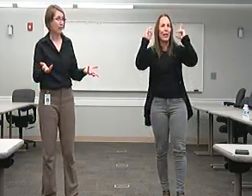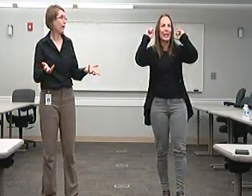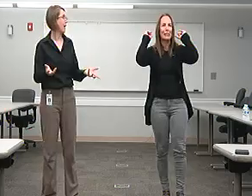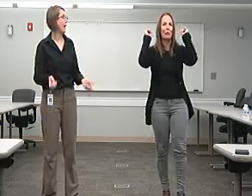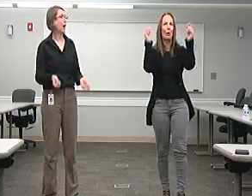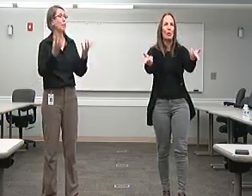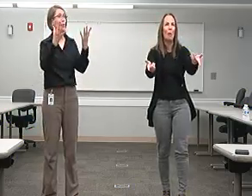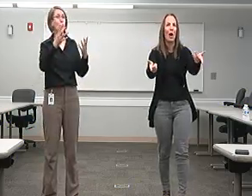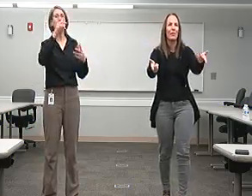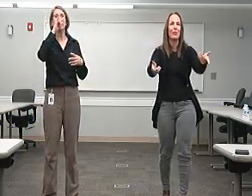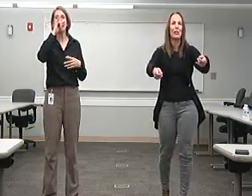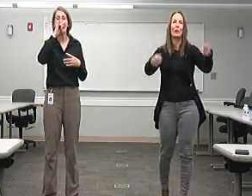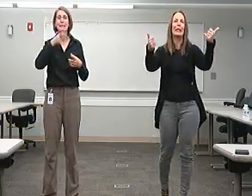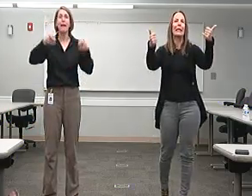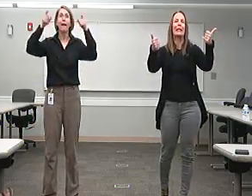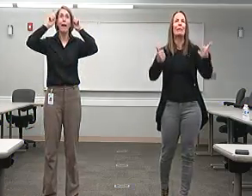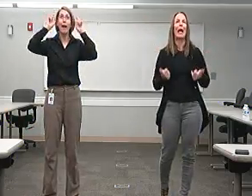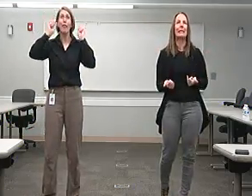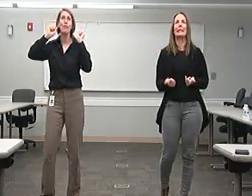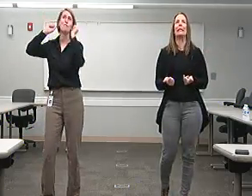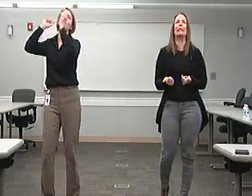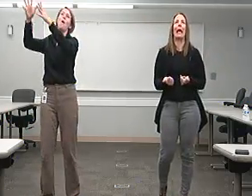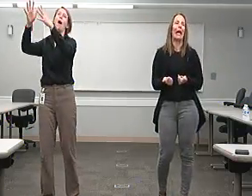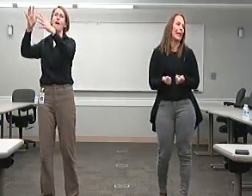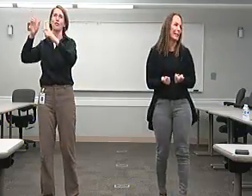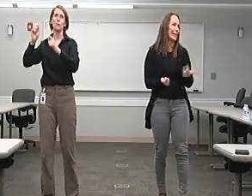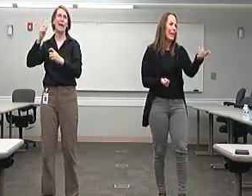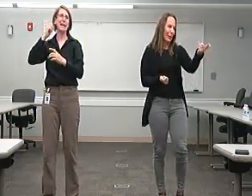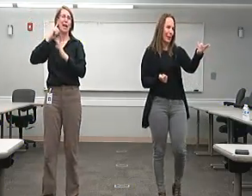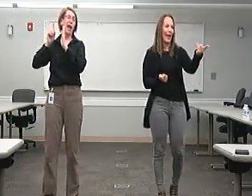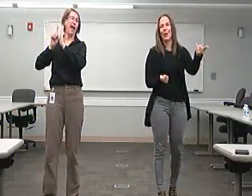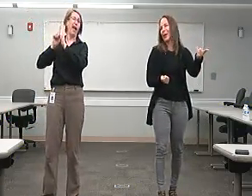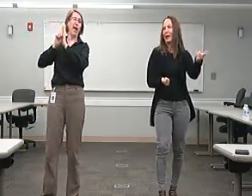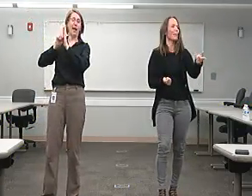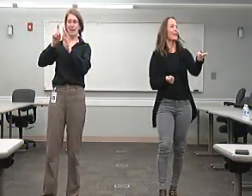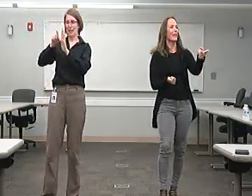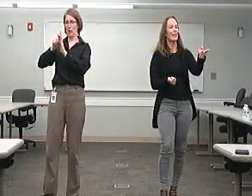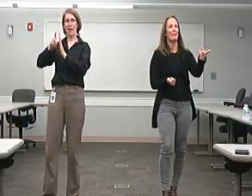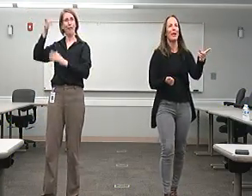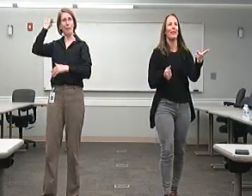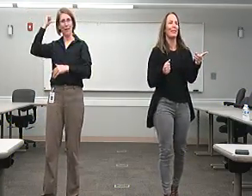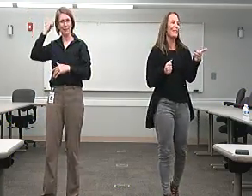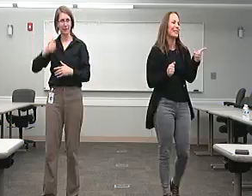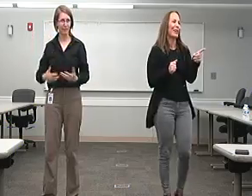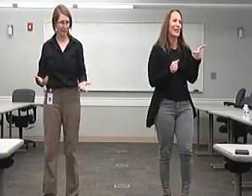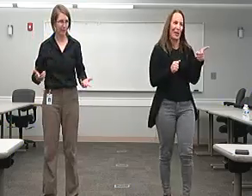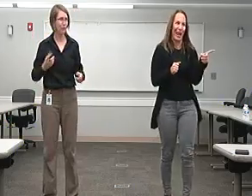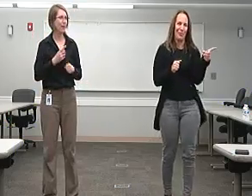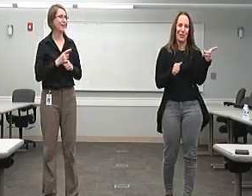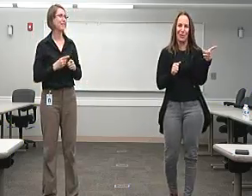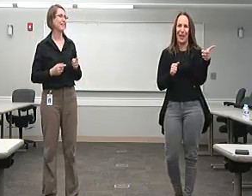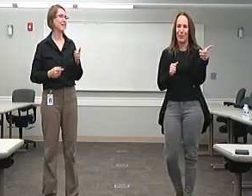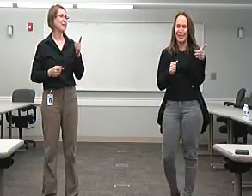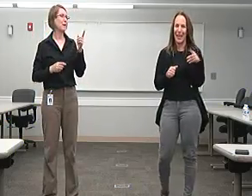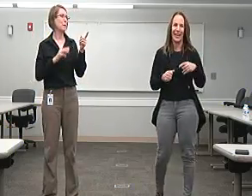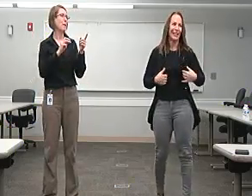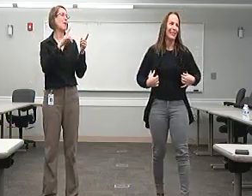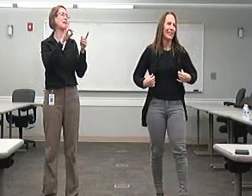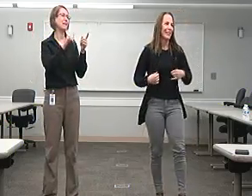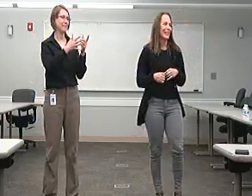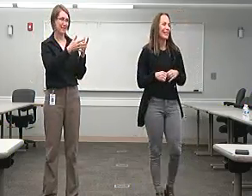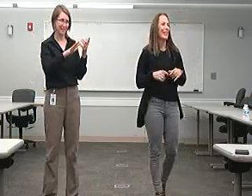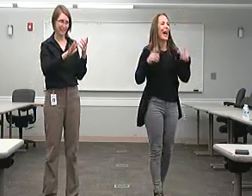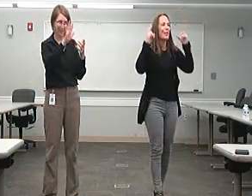off and they're squealing in the back seat and okay, I was like, no, you didn't raise your hand. Which one have we said? The high